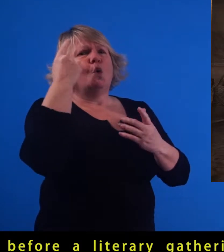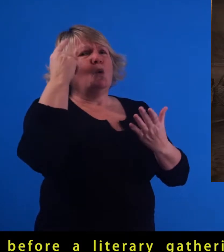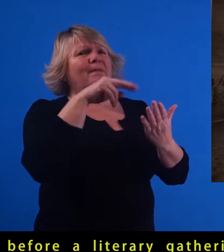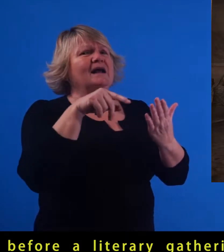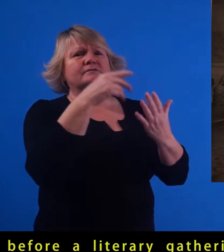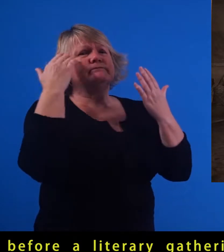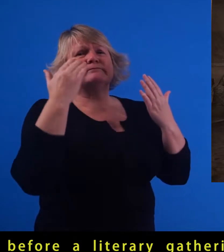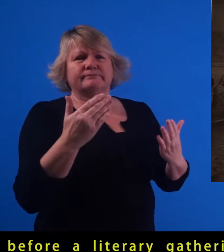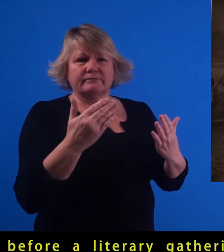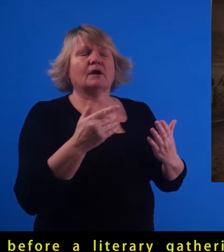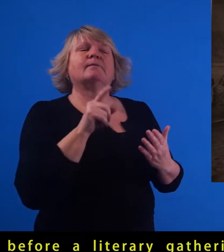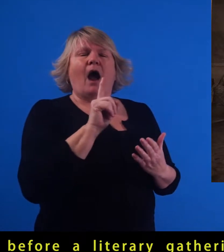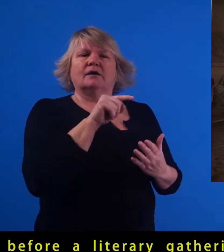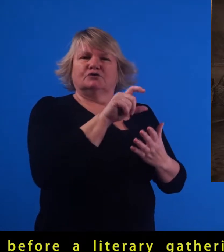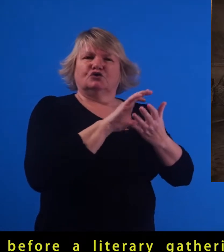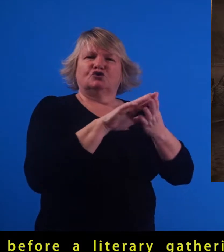Unknown artist.